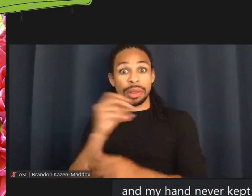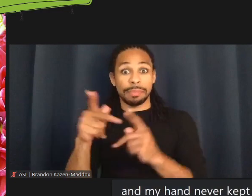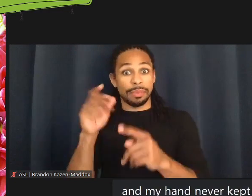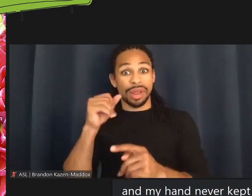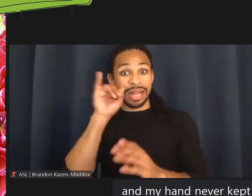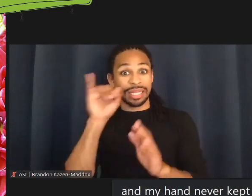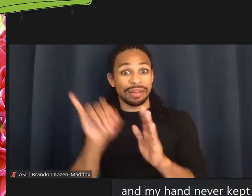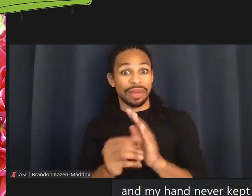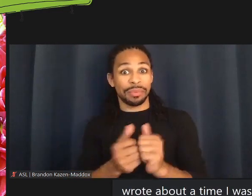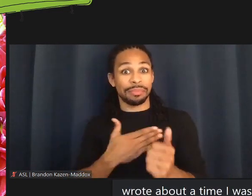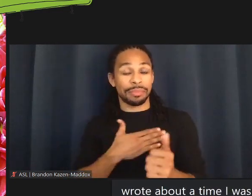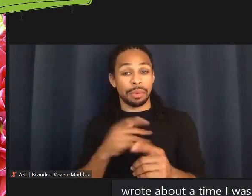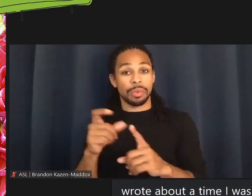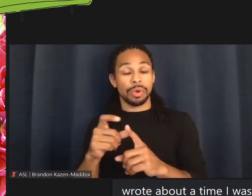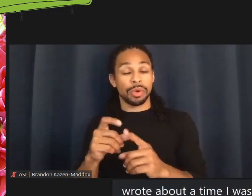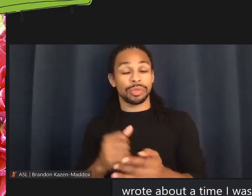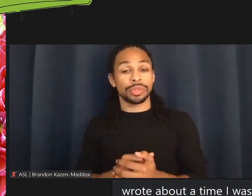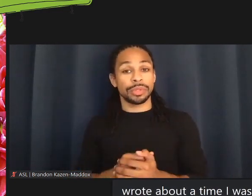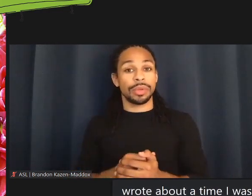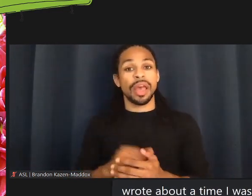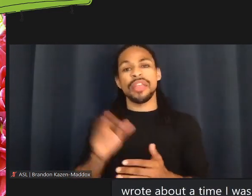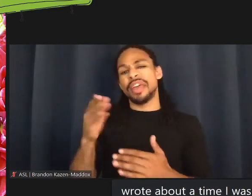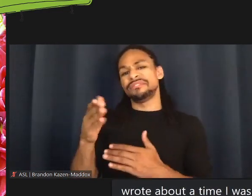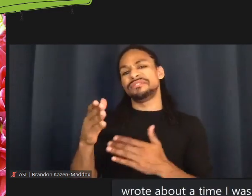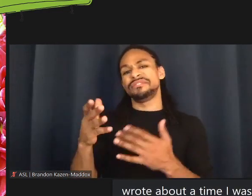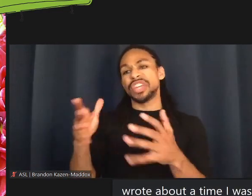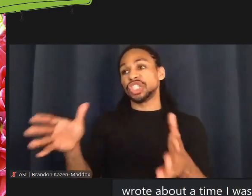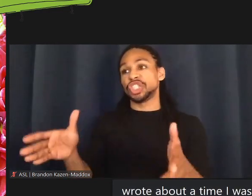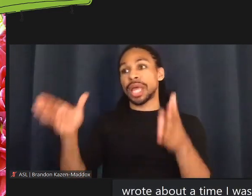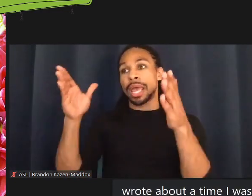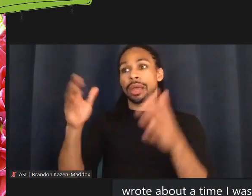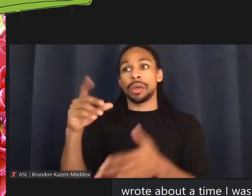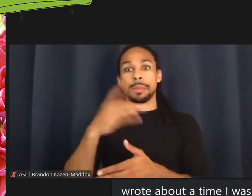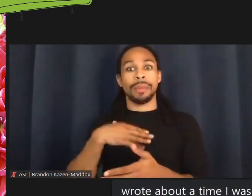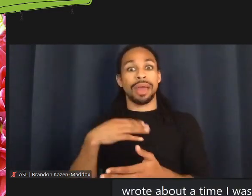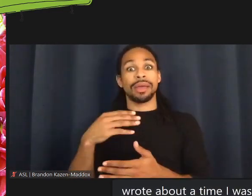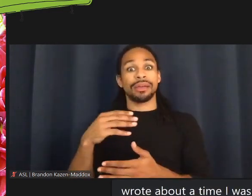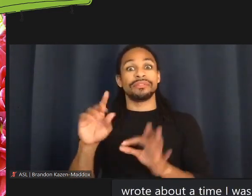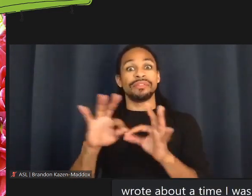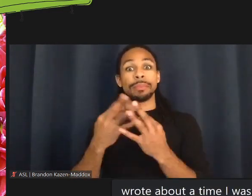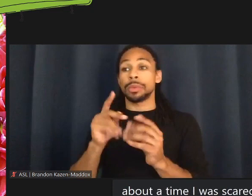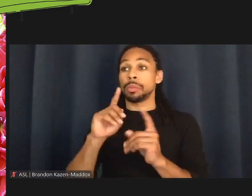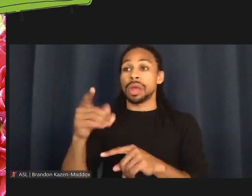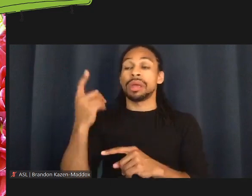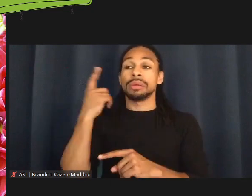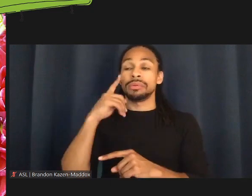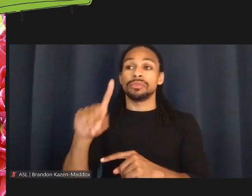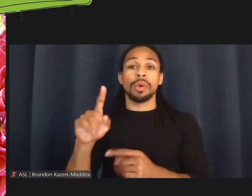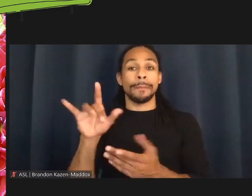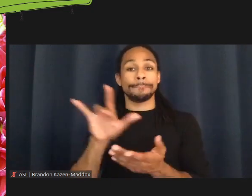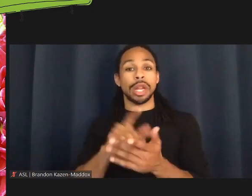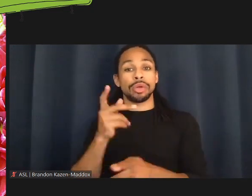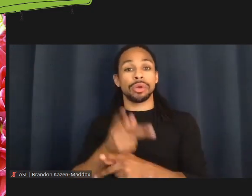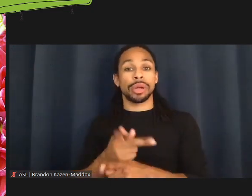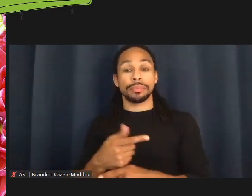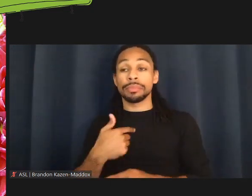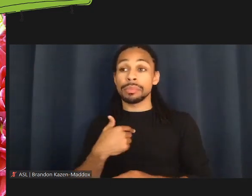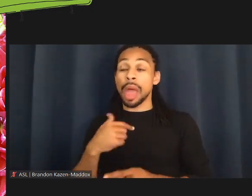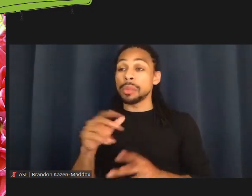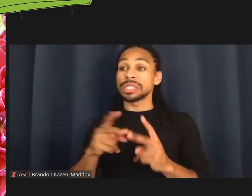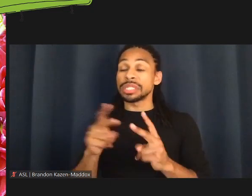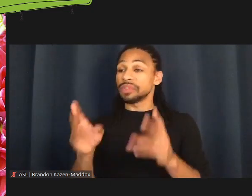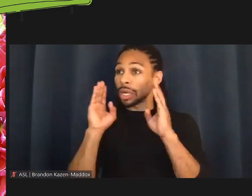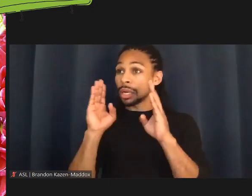I used to love the fish tank in the pharmacy where my family got our medical care. I was, as inattentive children are prone to